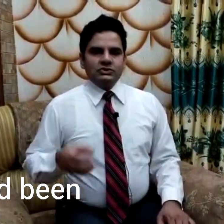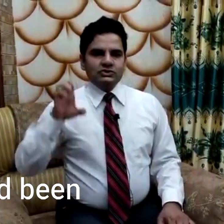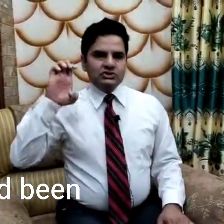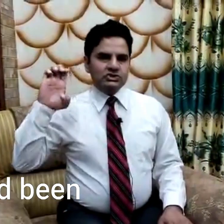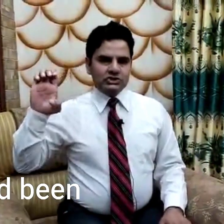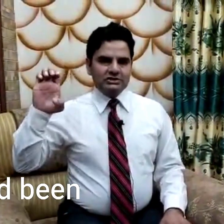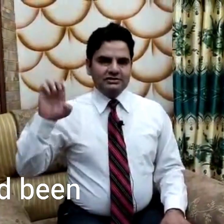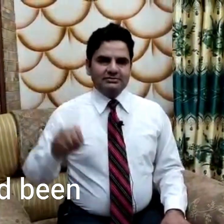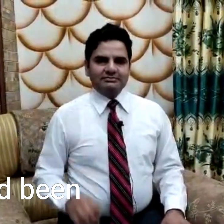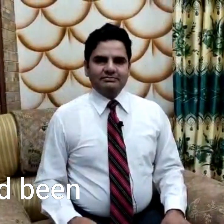she